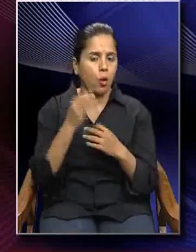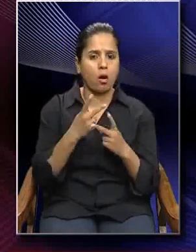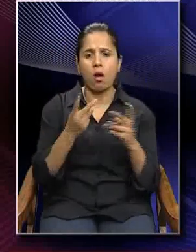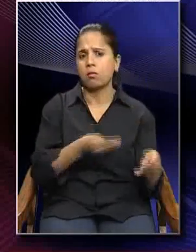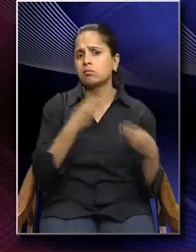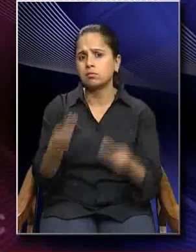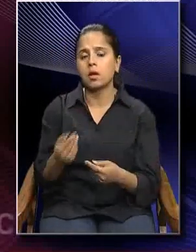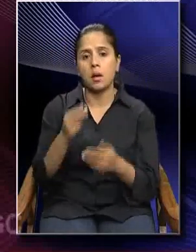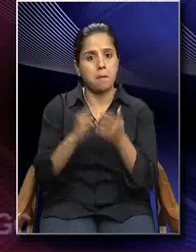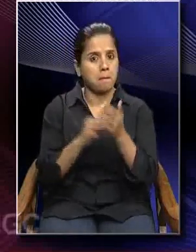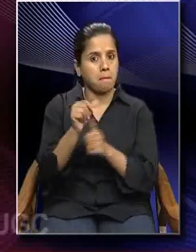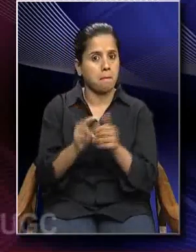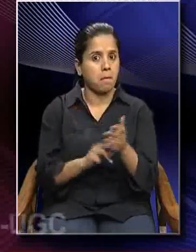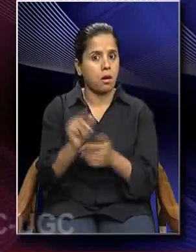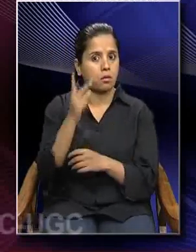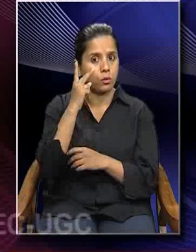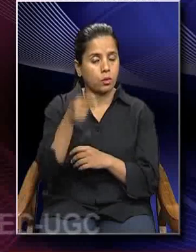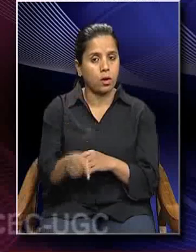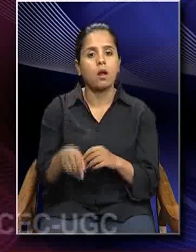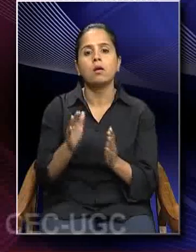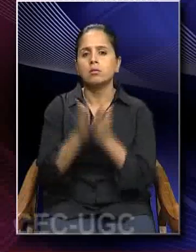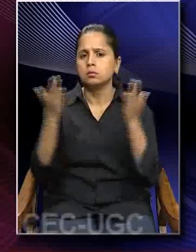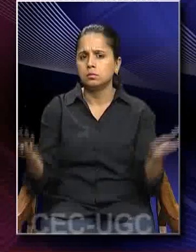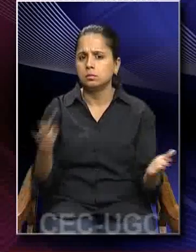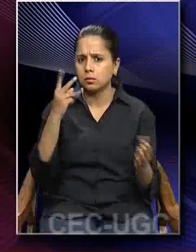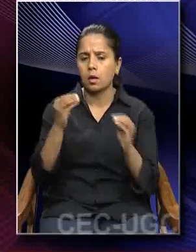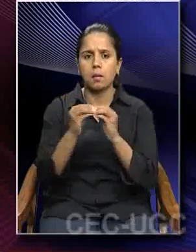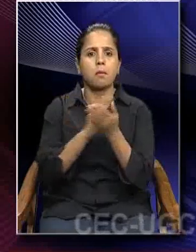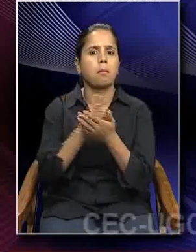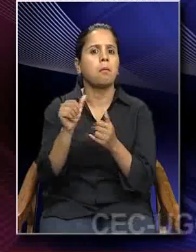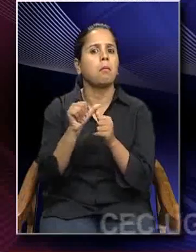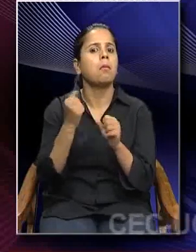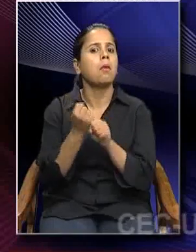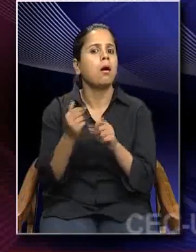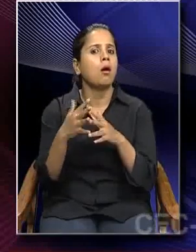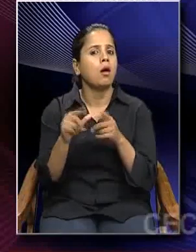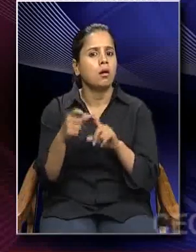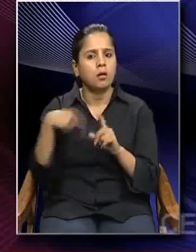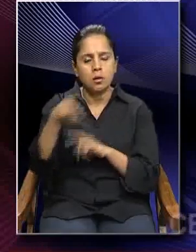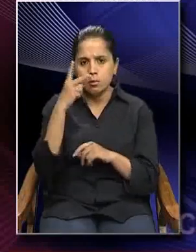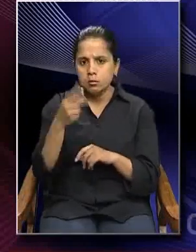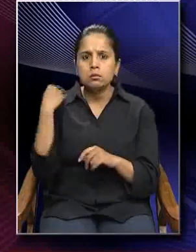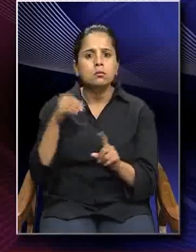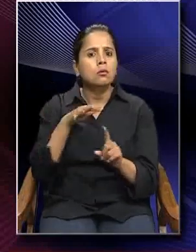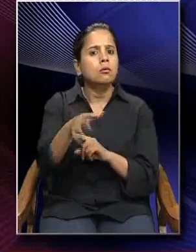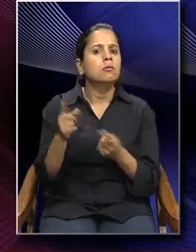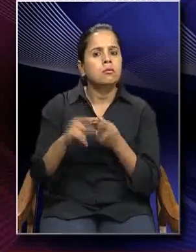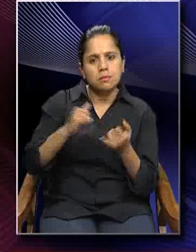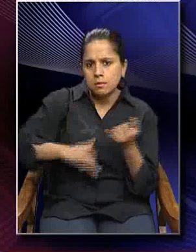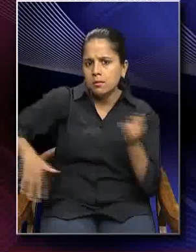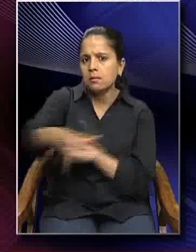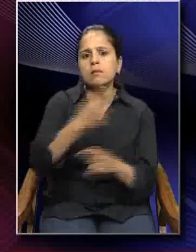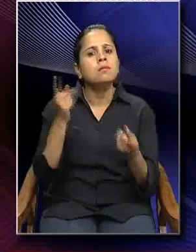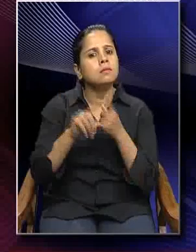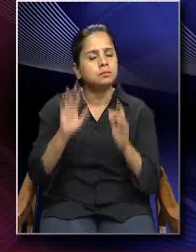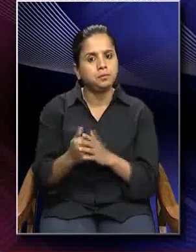who along with the Bhagavad Gita and Vatsyayana was a formidable influence over society in